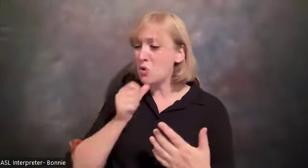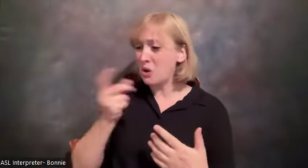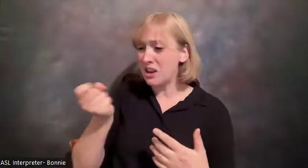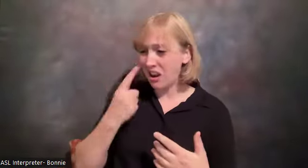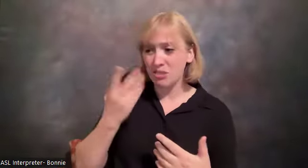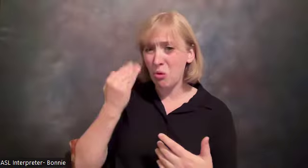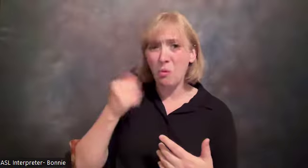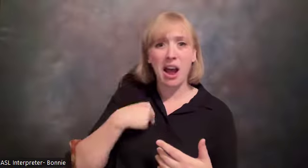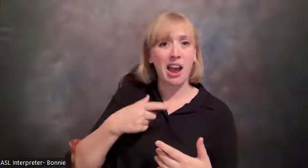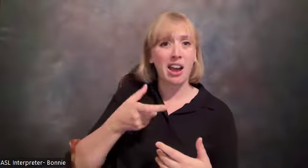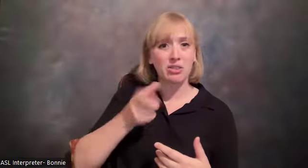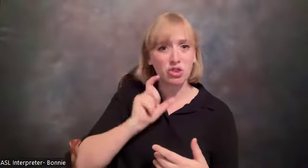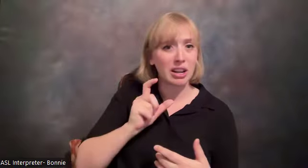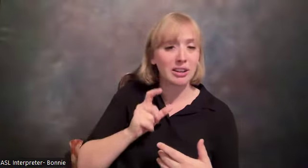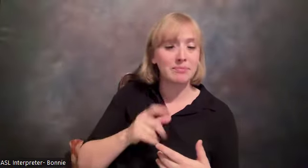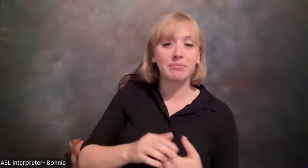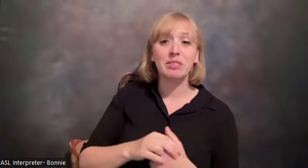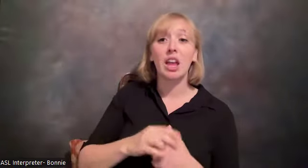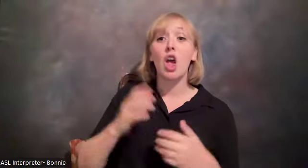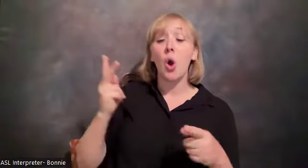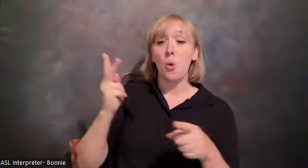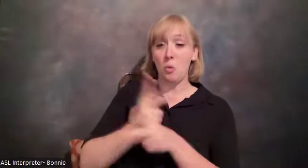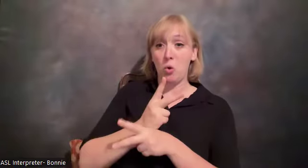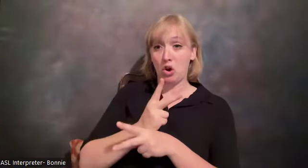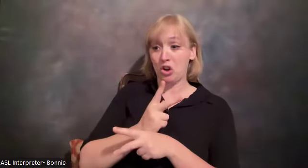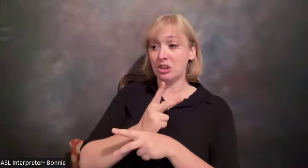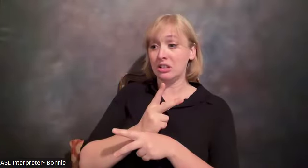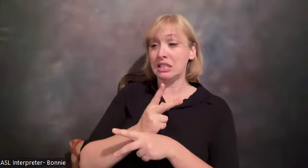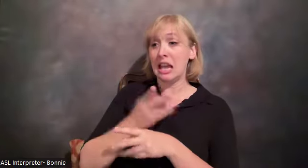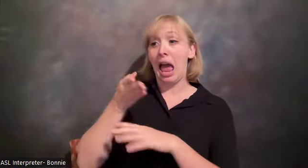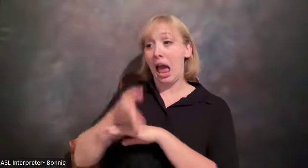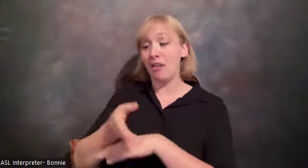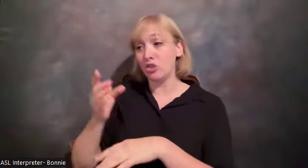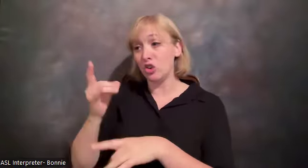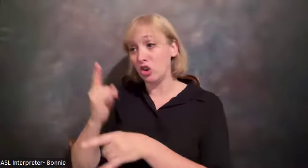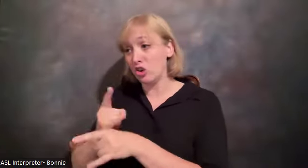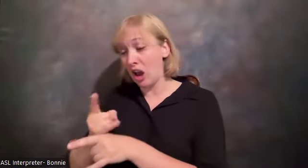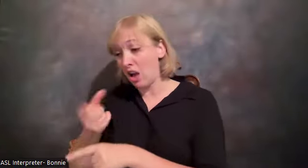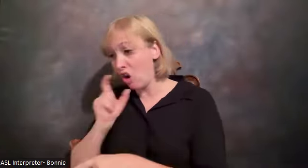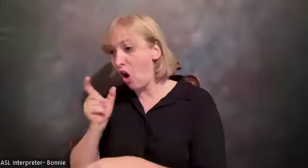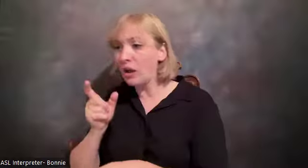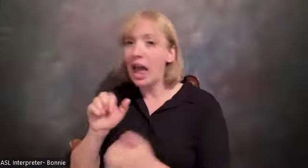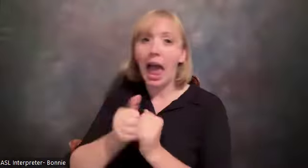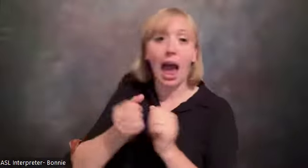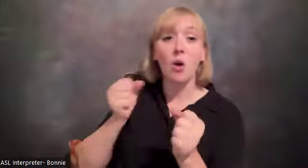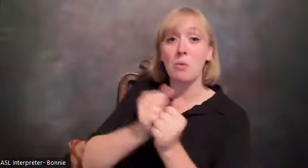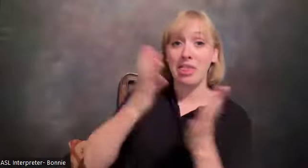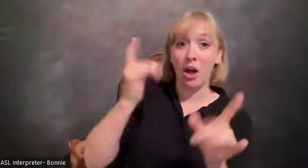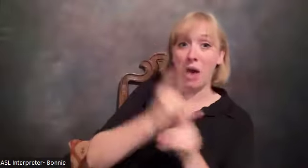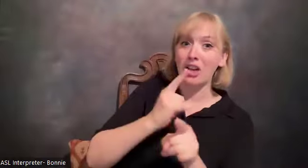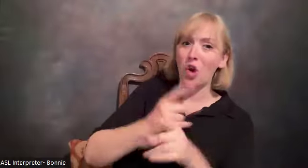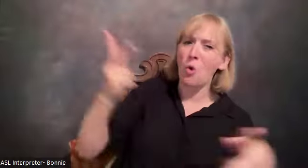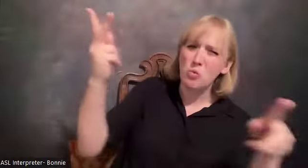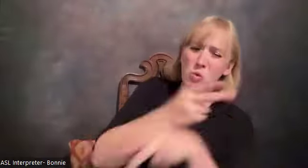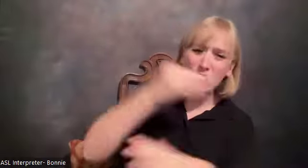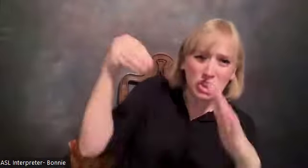drink. There's only one thing worse than the price I pay for my drinking, and that's the way that I feel when I'm not drinking.